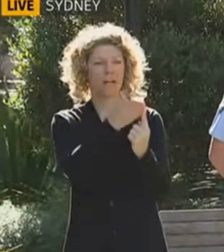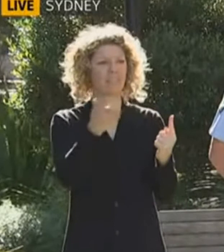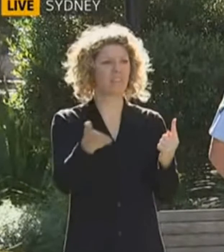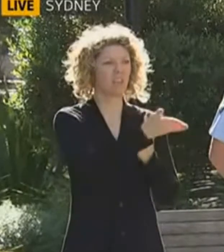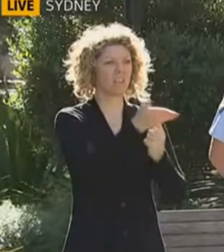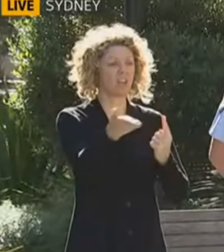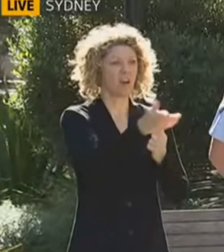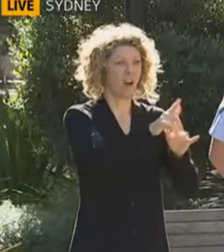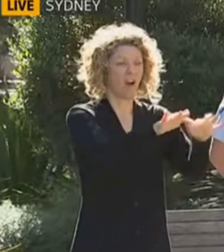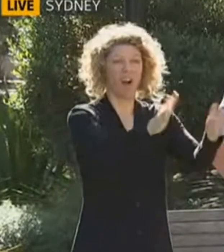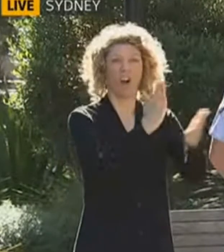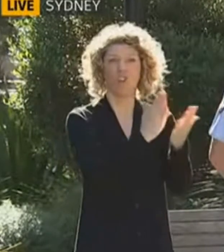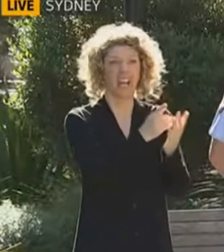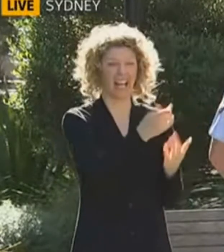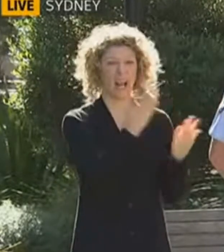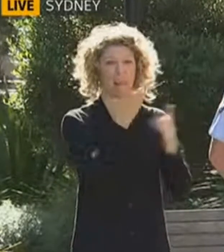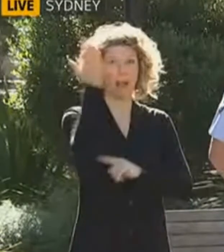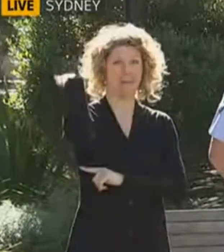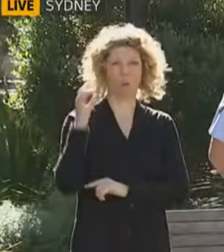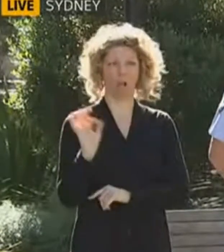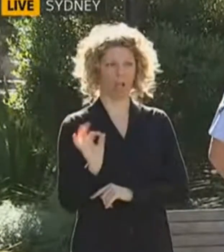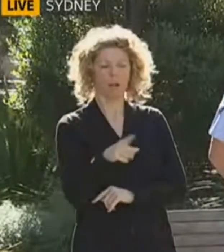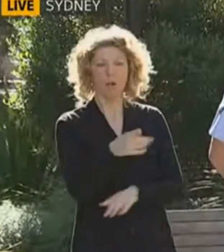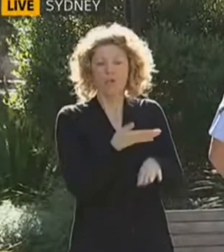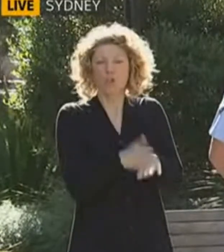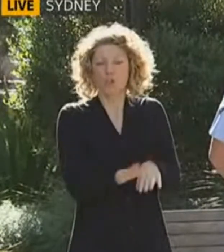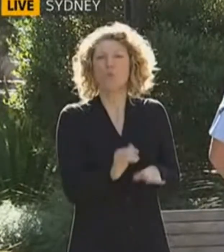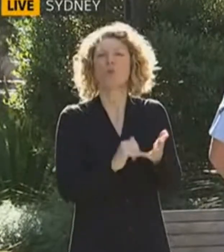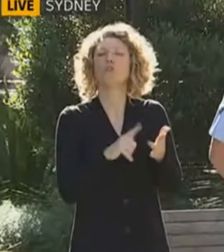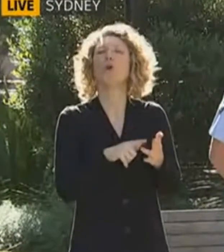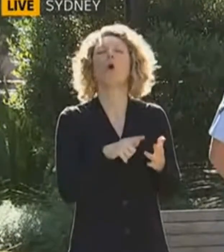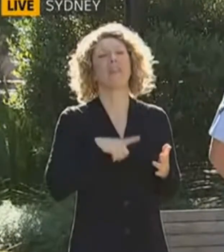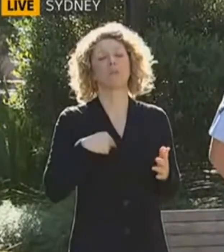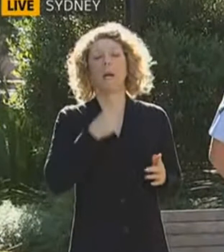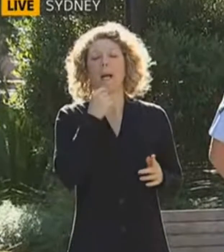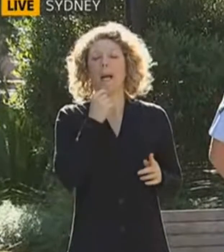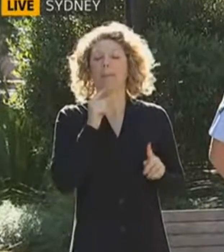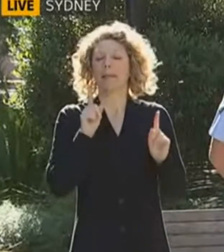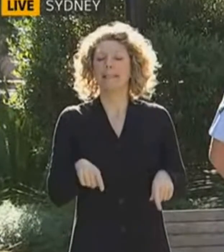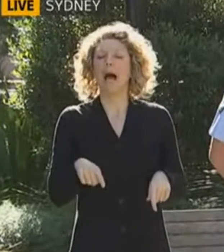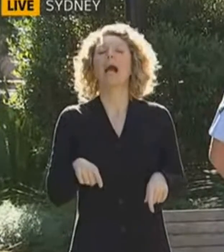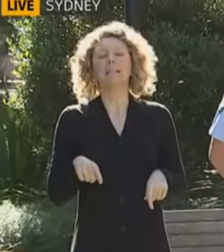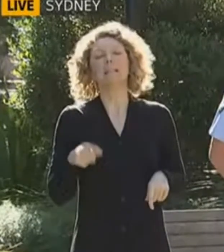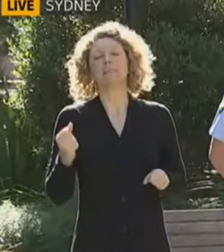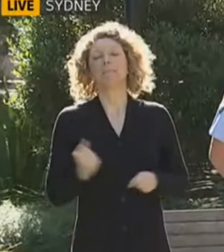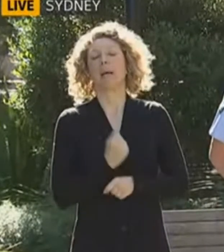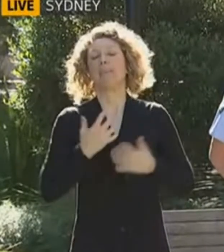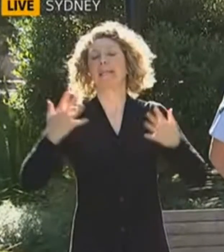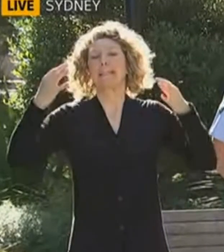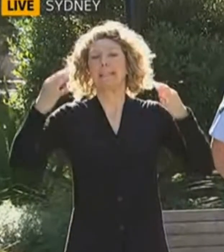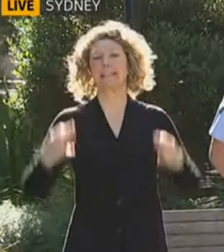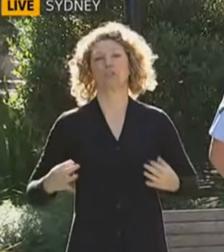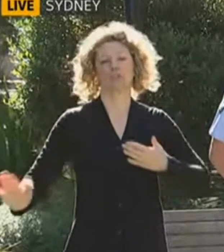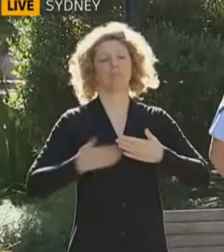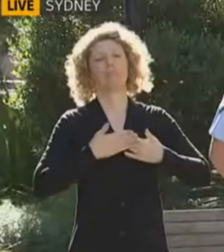on overseas travel, as in beyond that point, and that has triggered the New South Wales decision. But having said